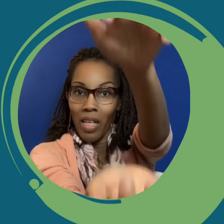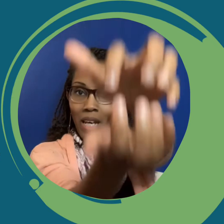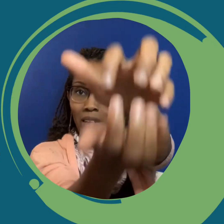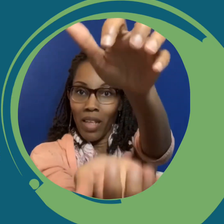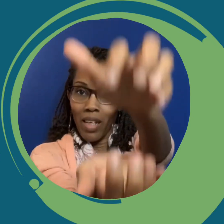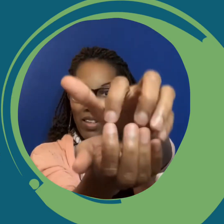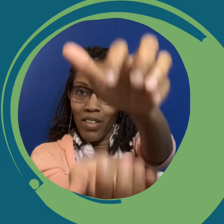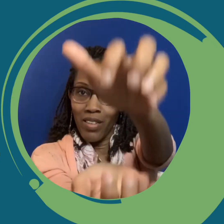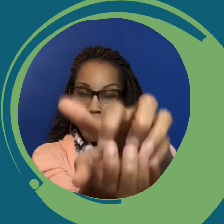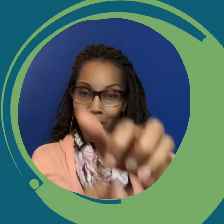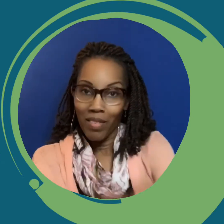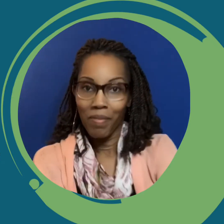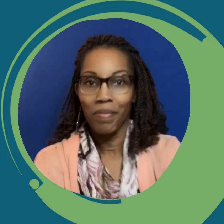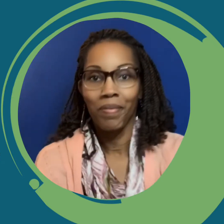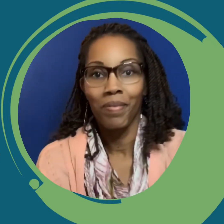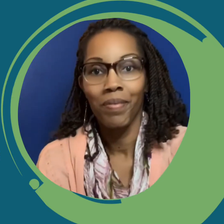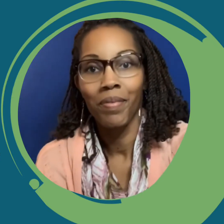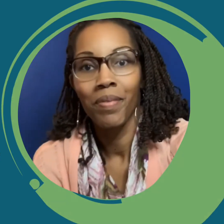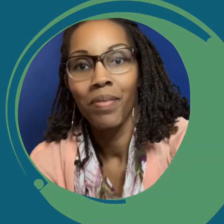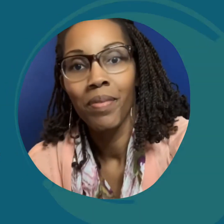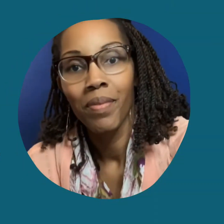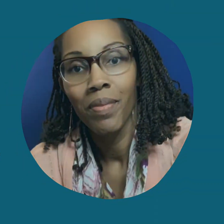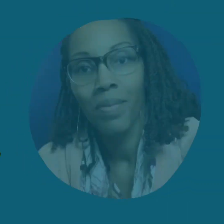and alligator.